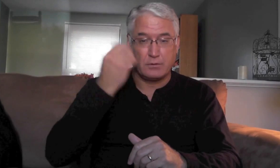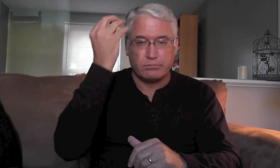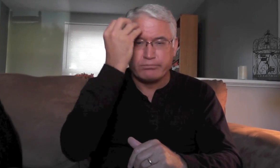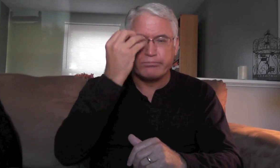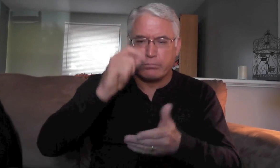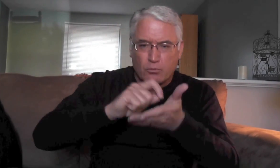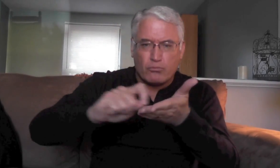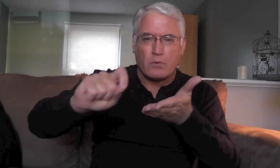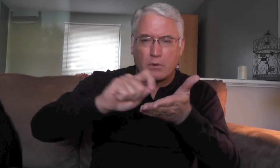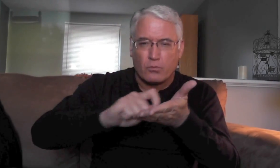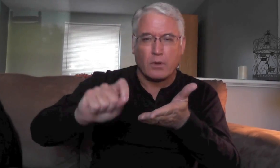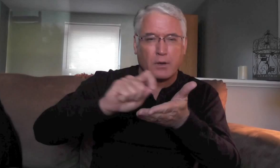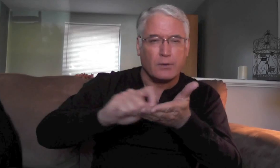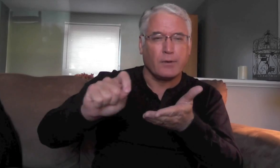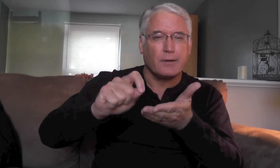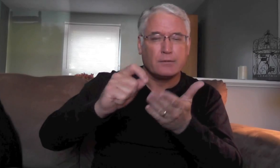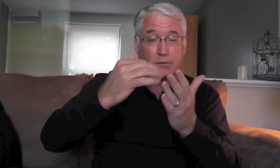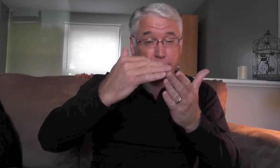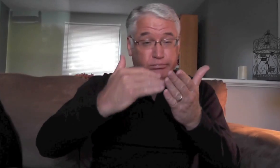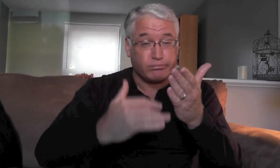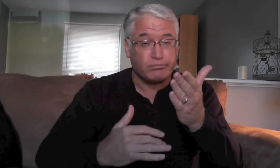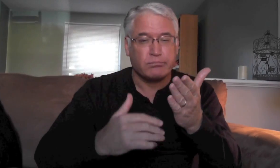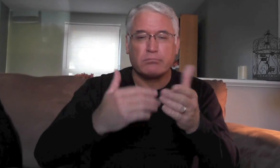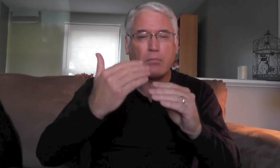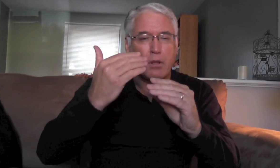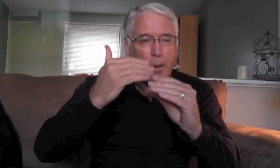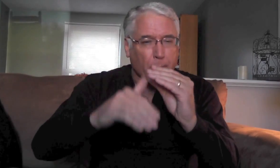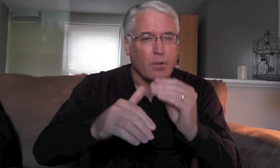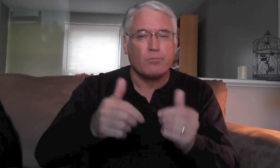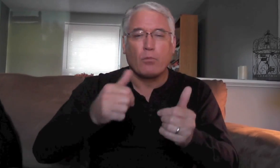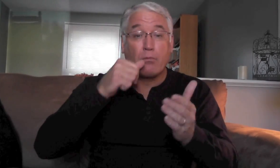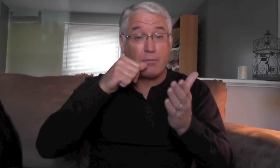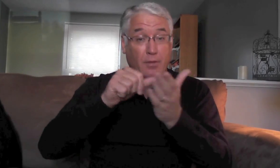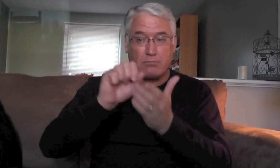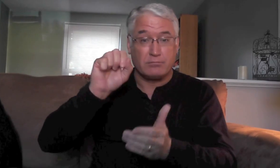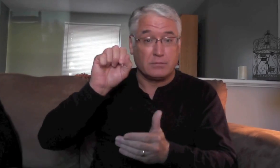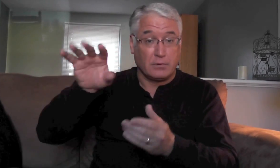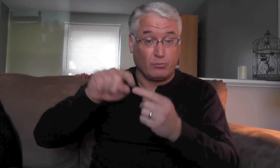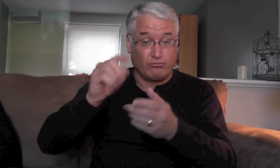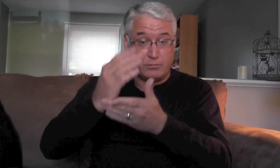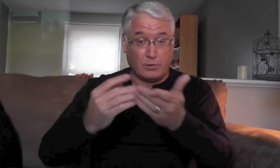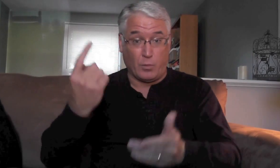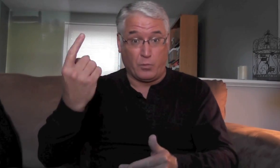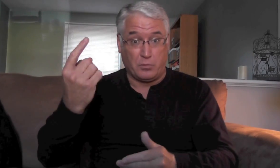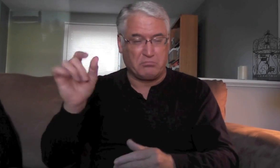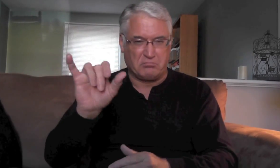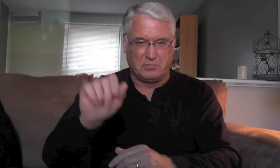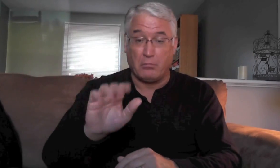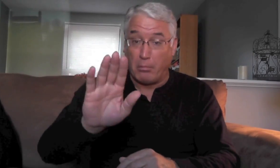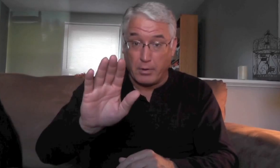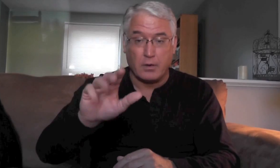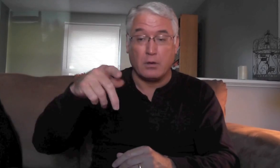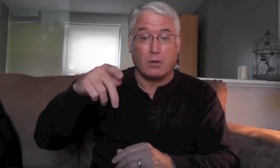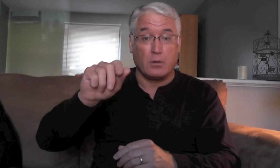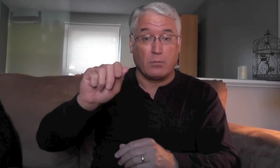It's like when we are thinking and we are writing a email or a letter that we're going to send to someone.